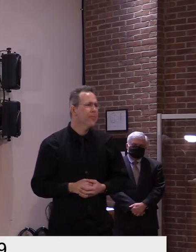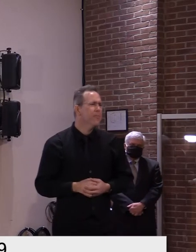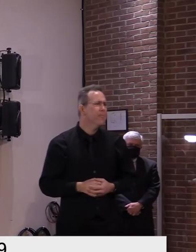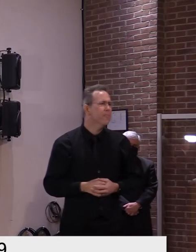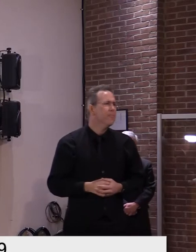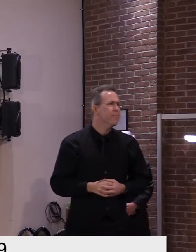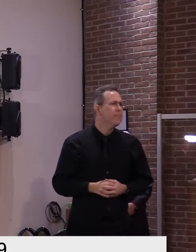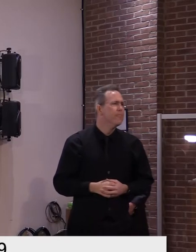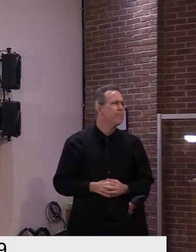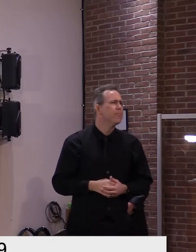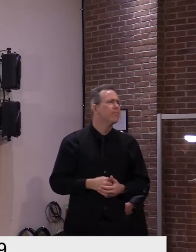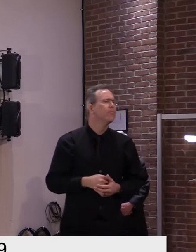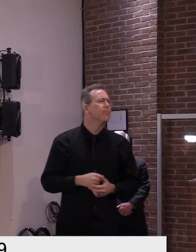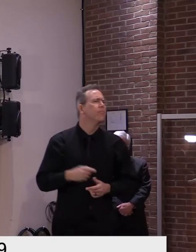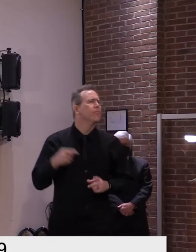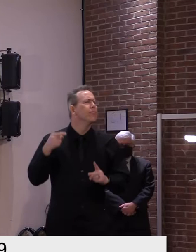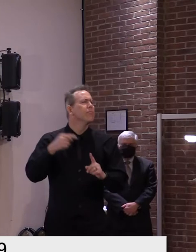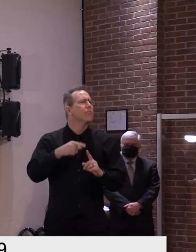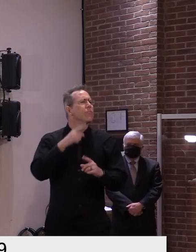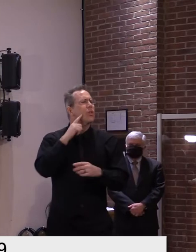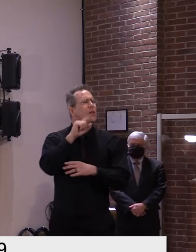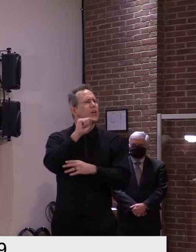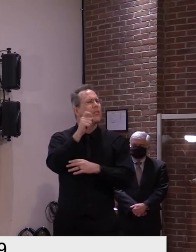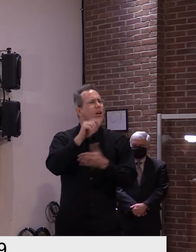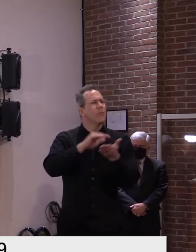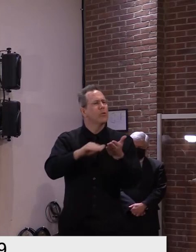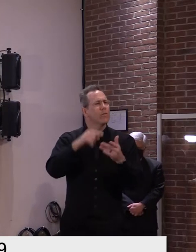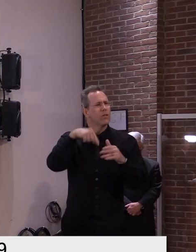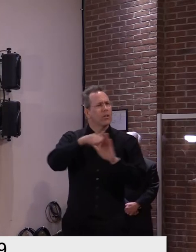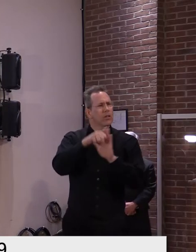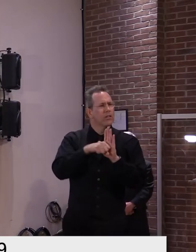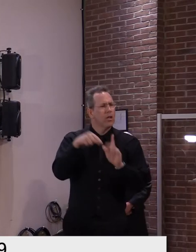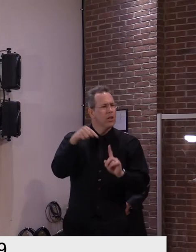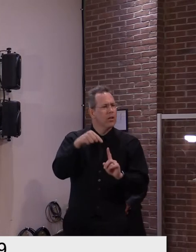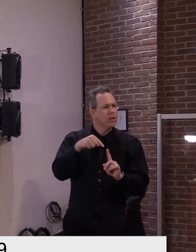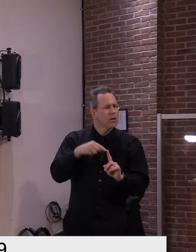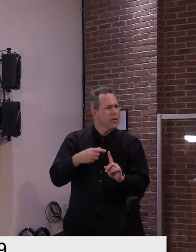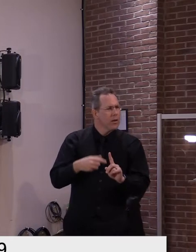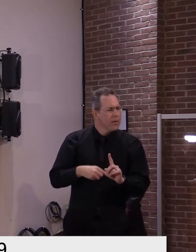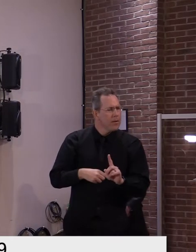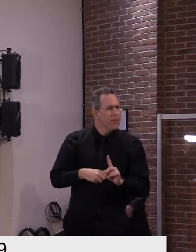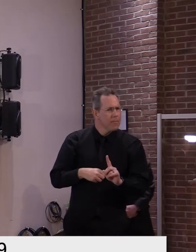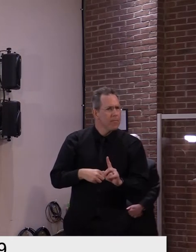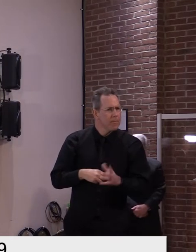Suzanne itemized earlier, Governor, while you were with the White House call,